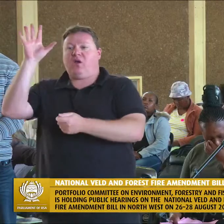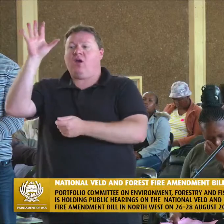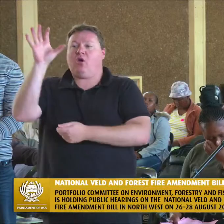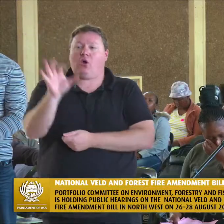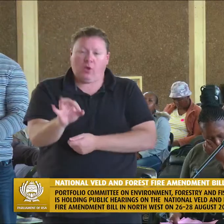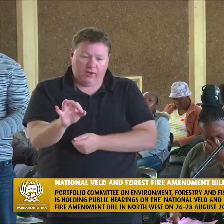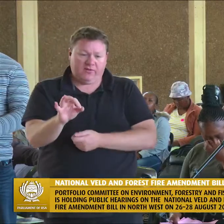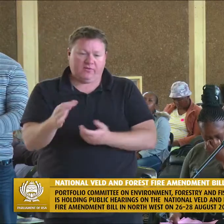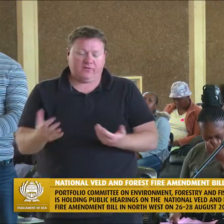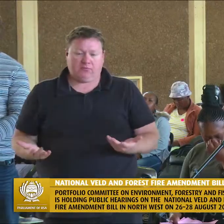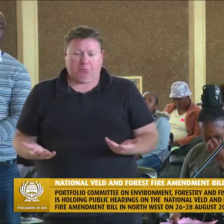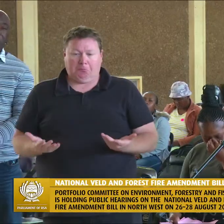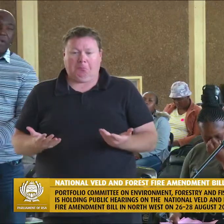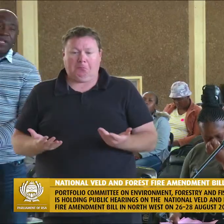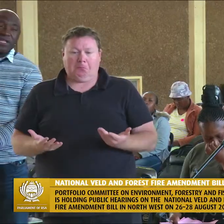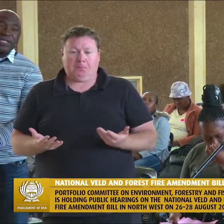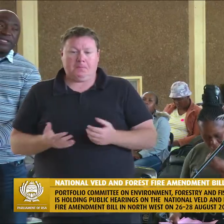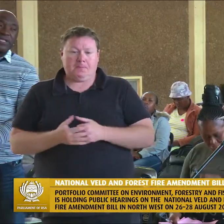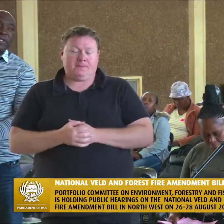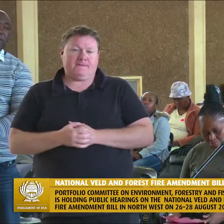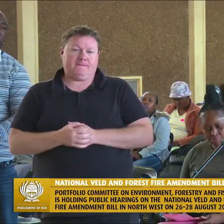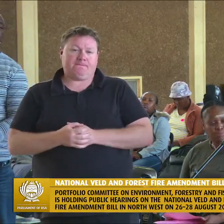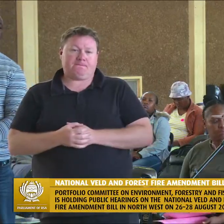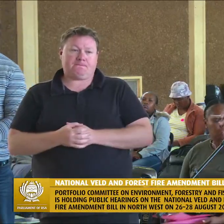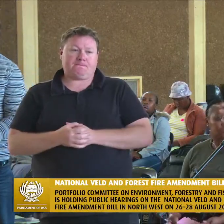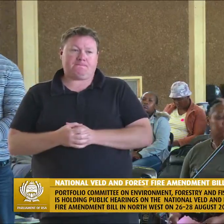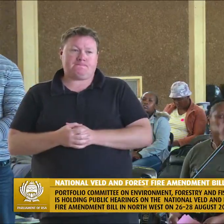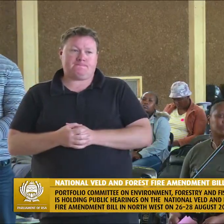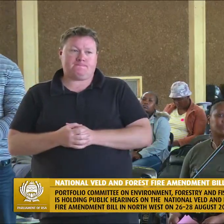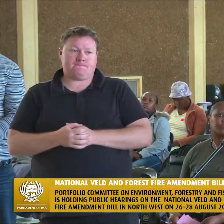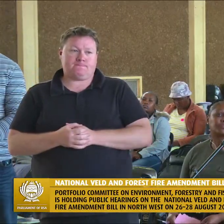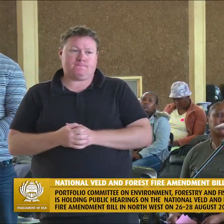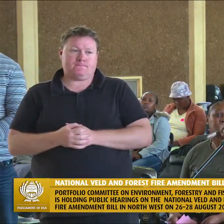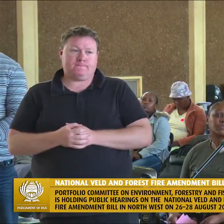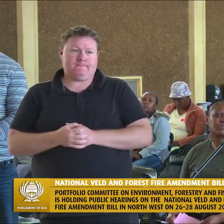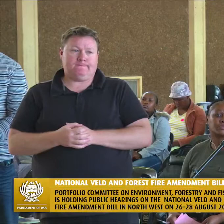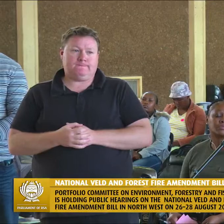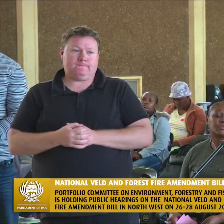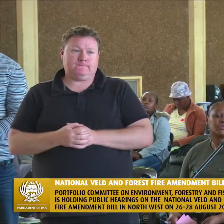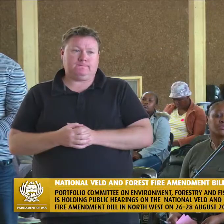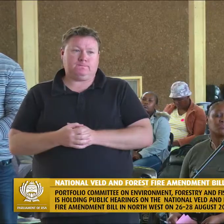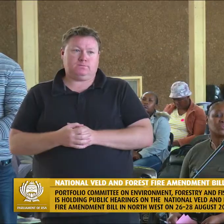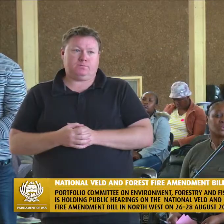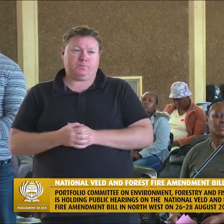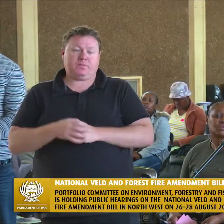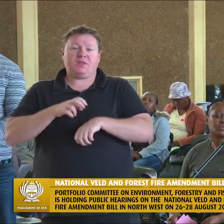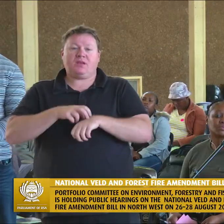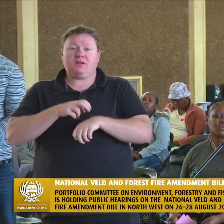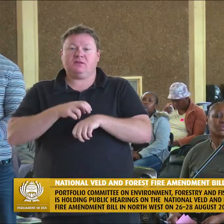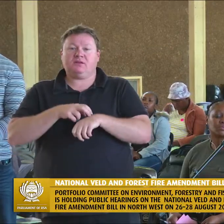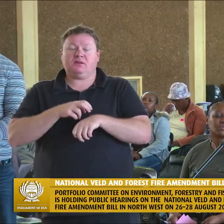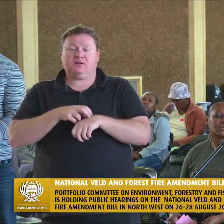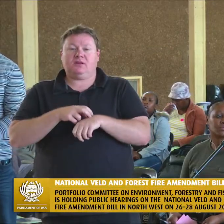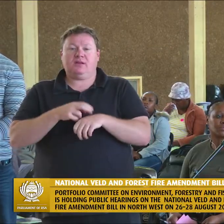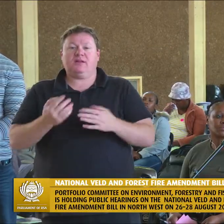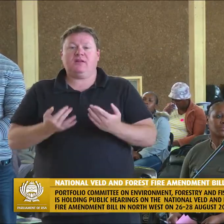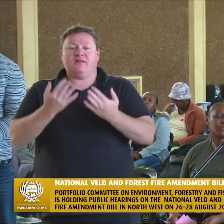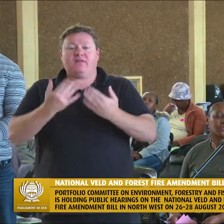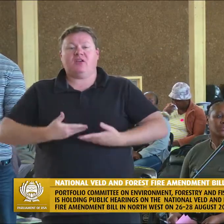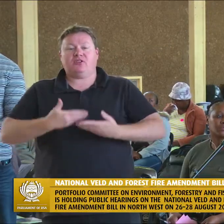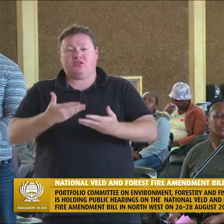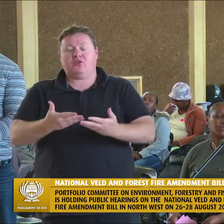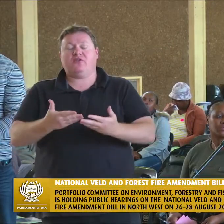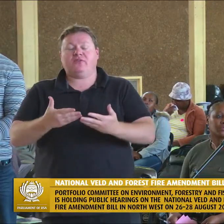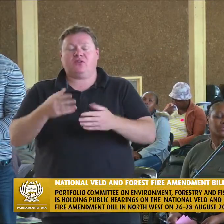second obama responsive fire a fire services moment we need the responsive fire